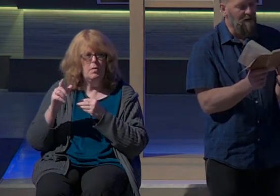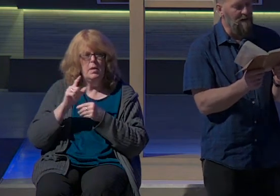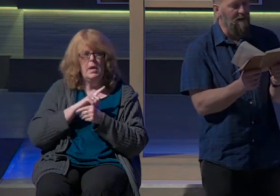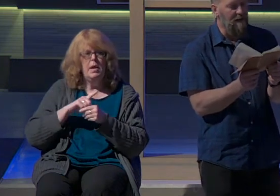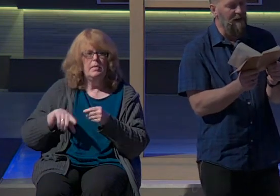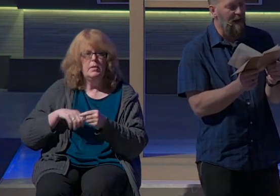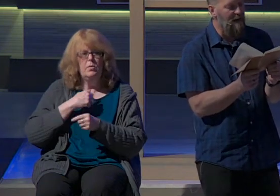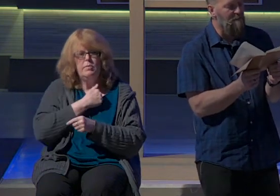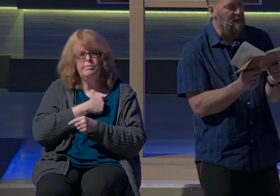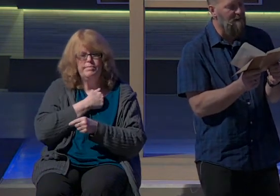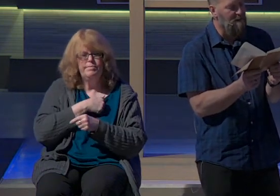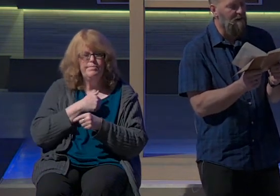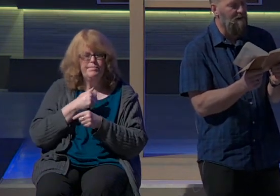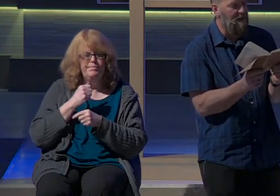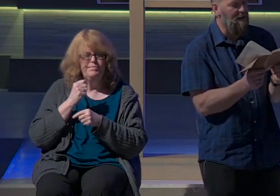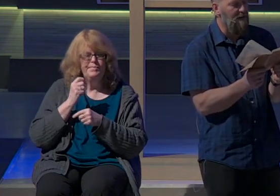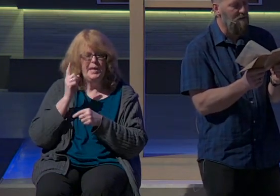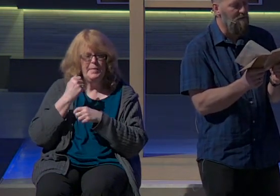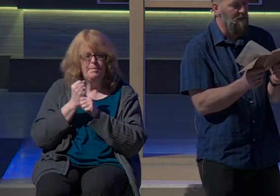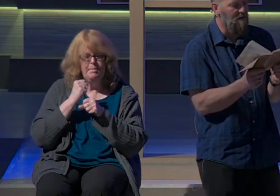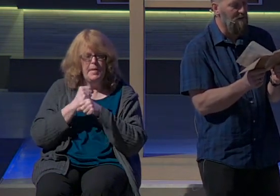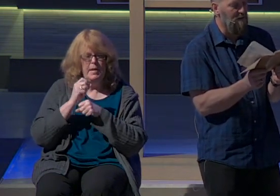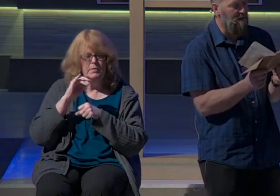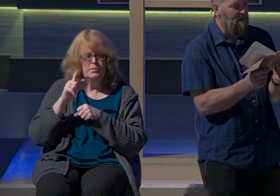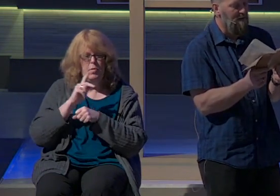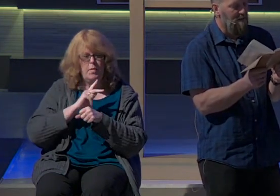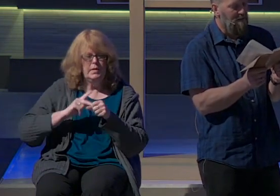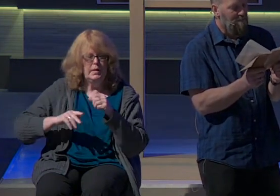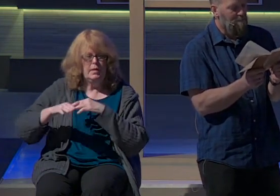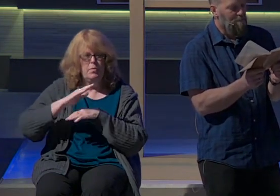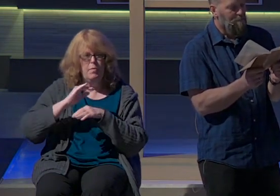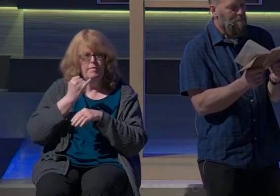Lord regretted that he had made Saul king over Israel.